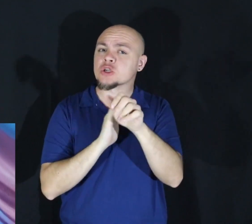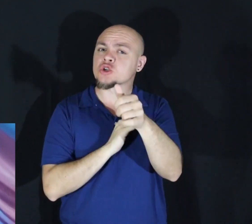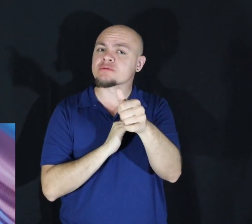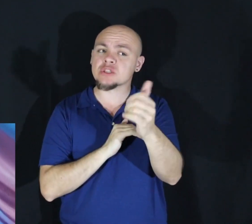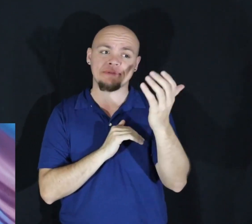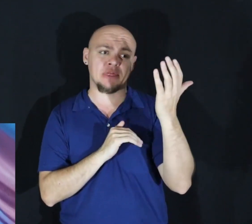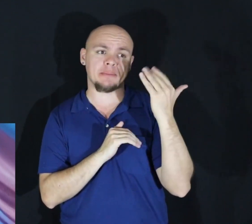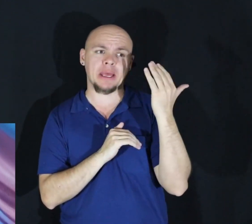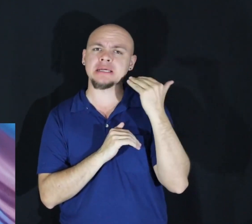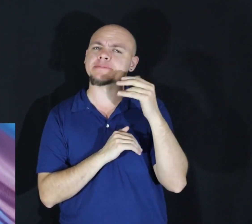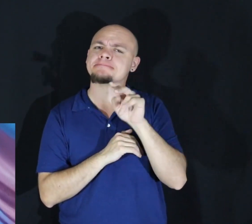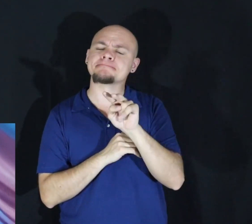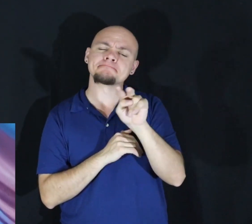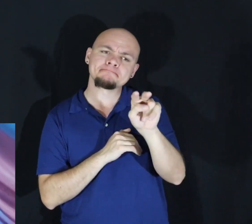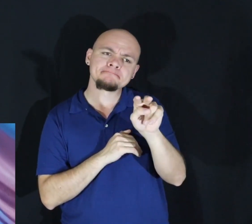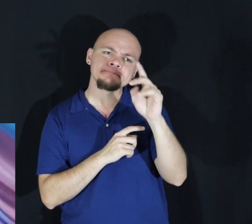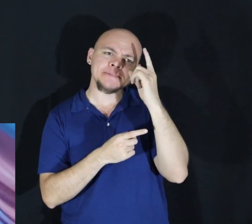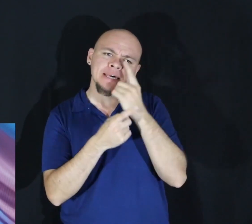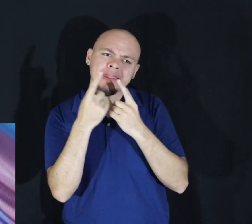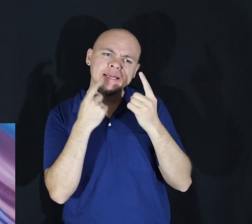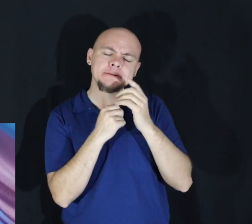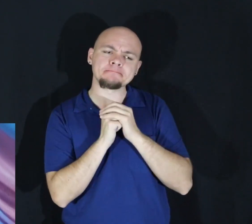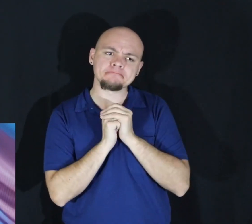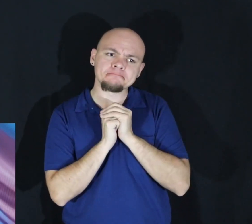in the past and just take some time to think.